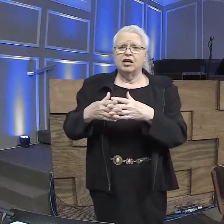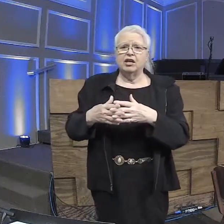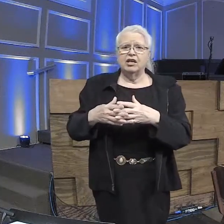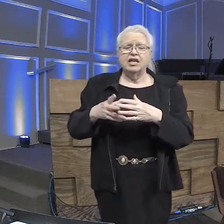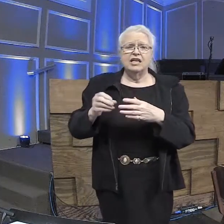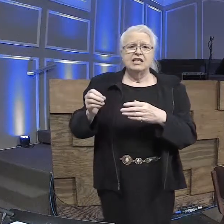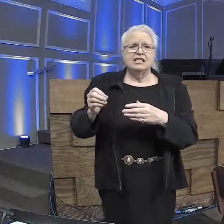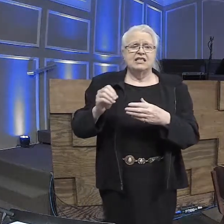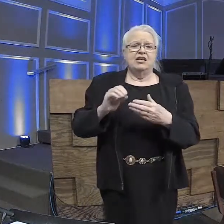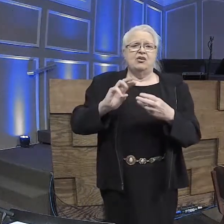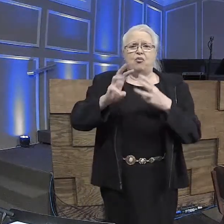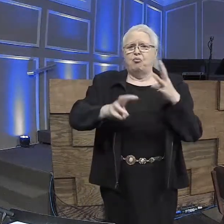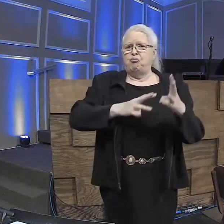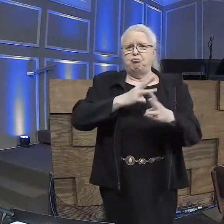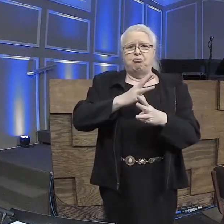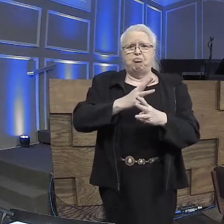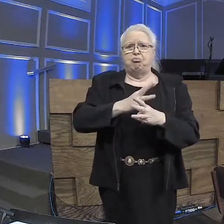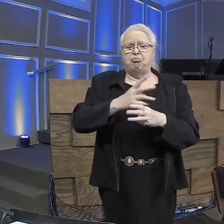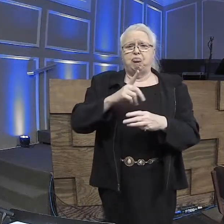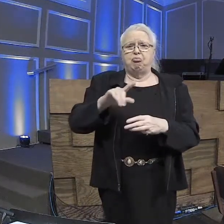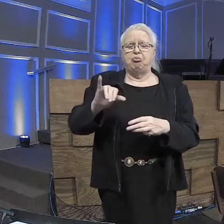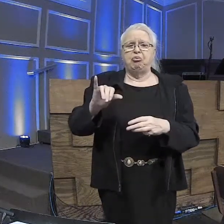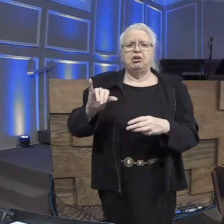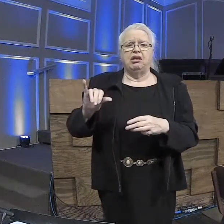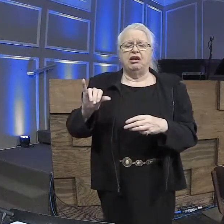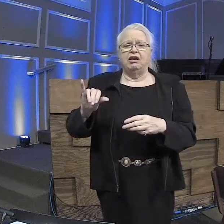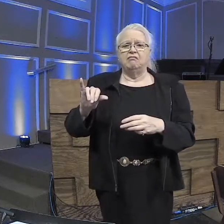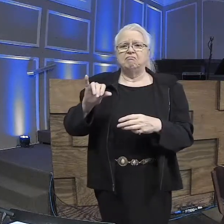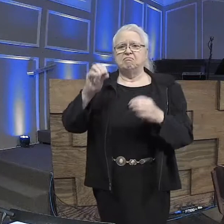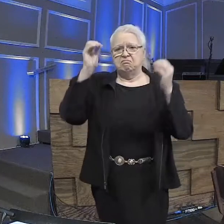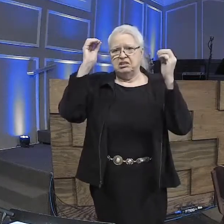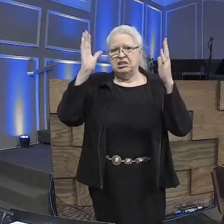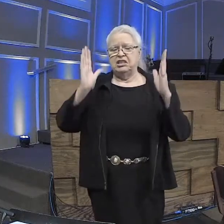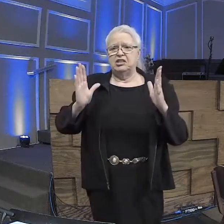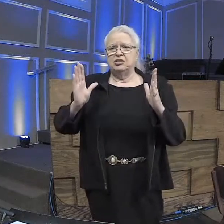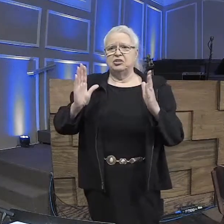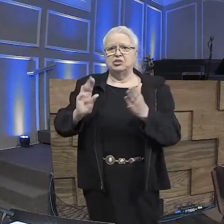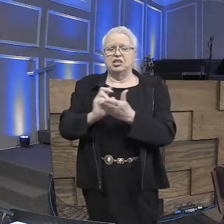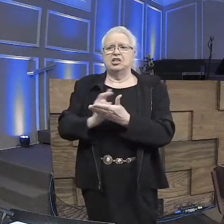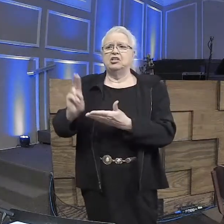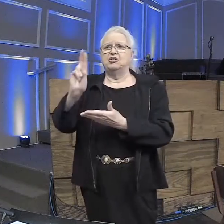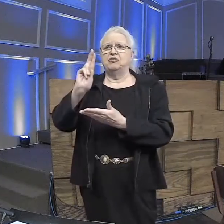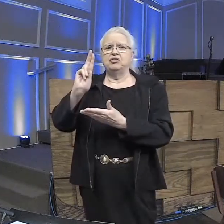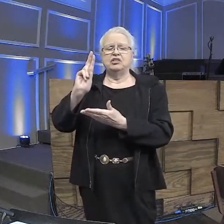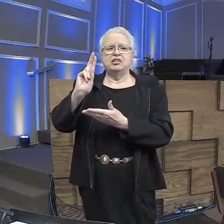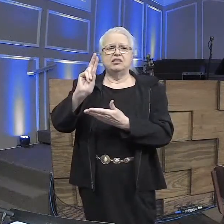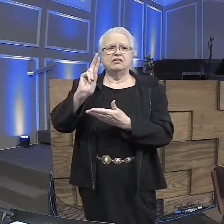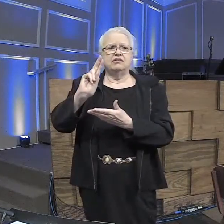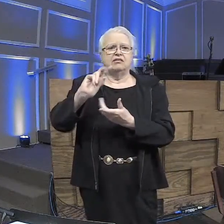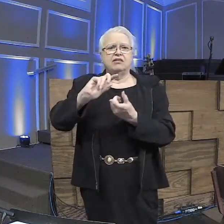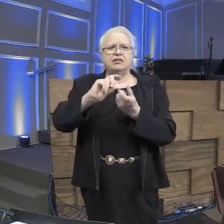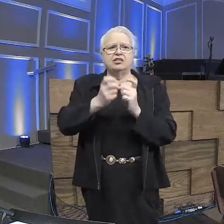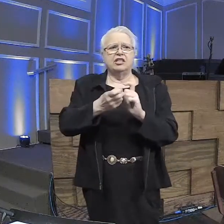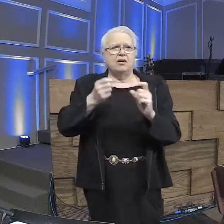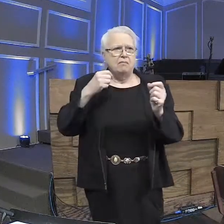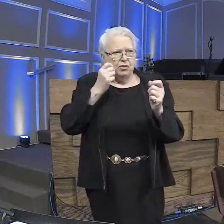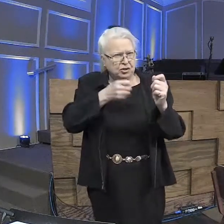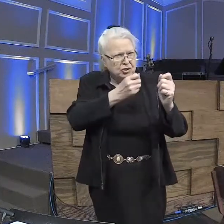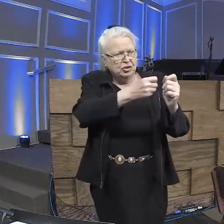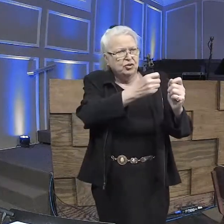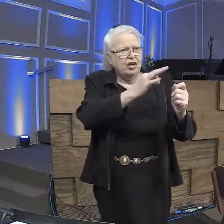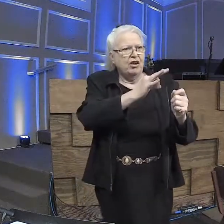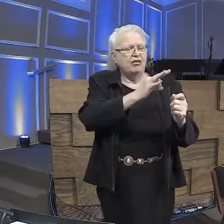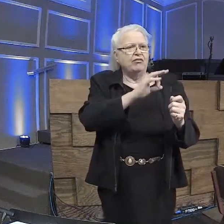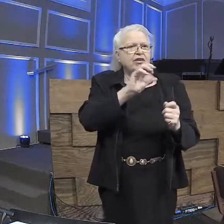this growing disdainment for our country in pursuit of socialism